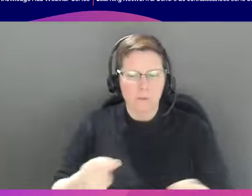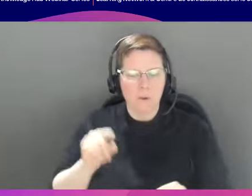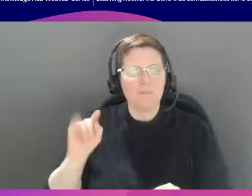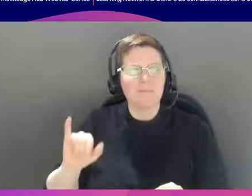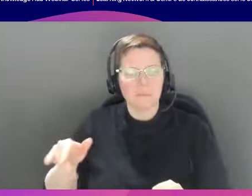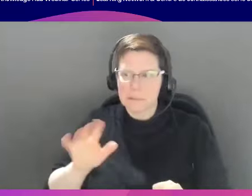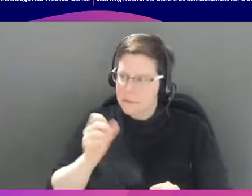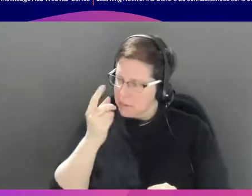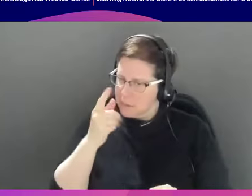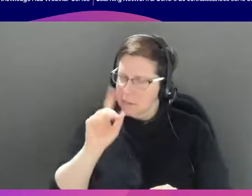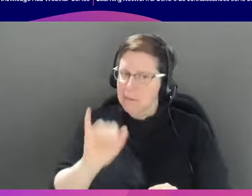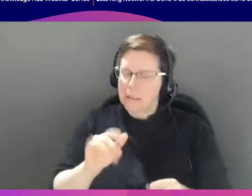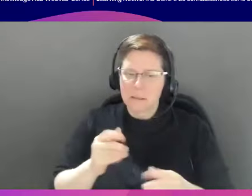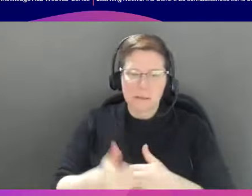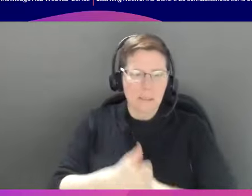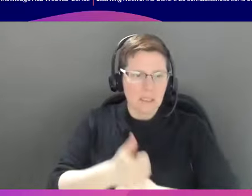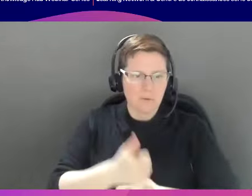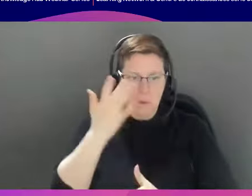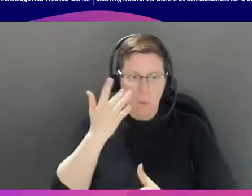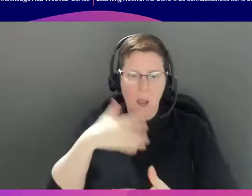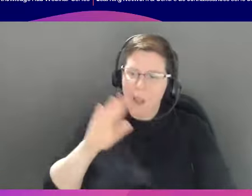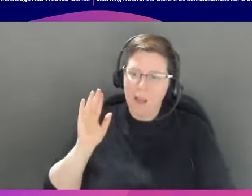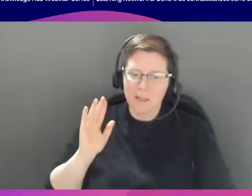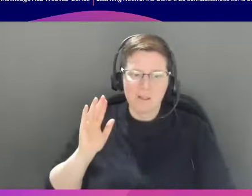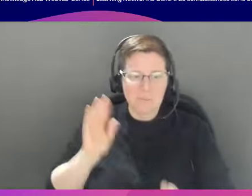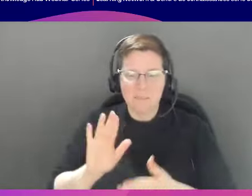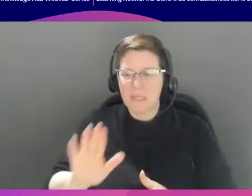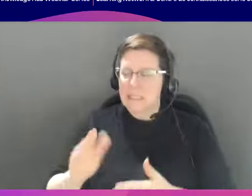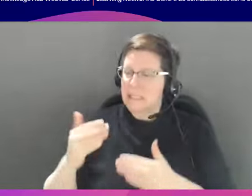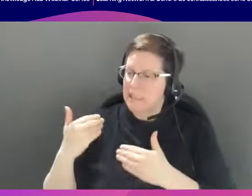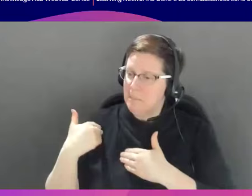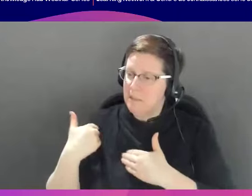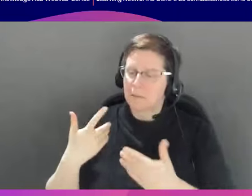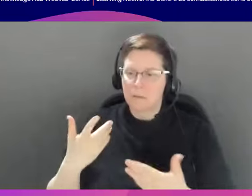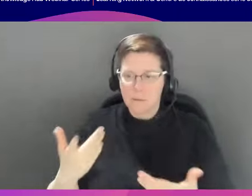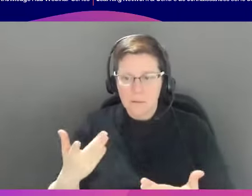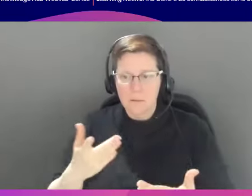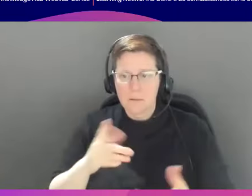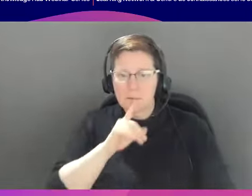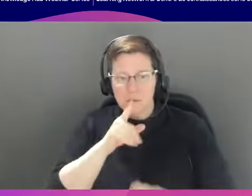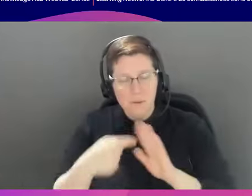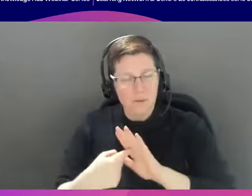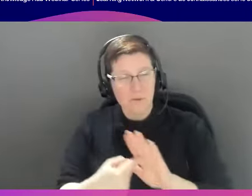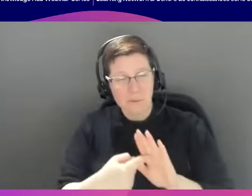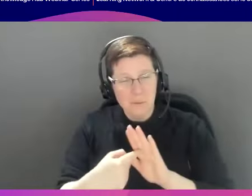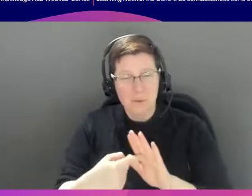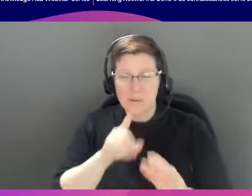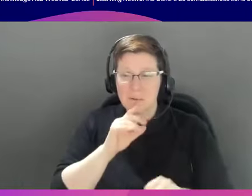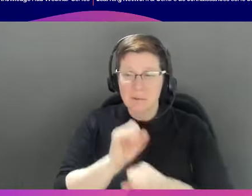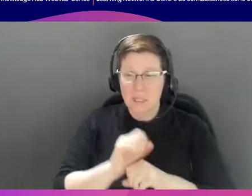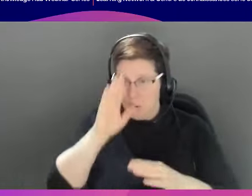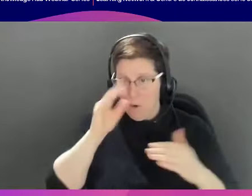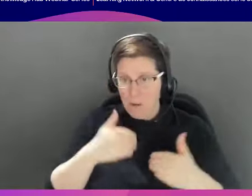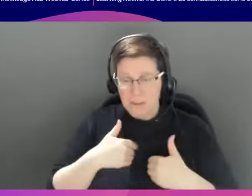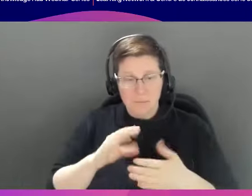that both minimize the accountability and responsibility of the abuser, while painting a very harmful picture that autism is linked